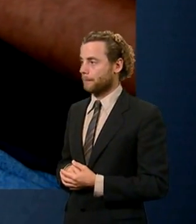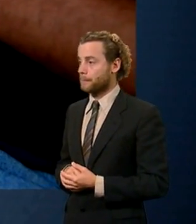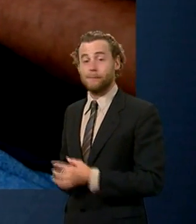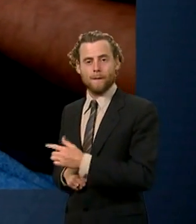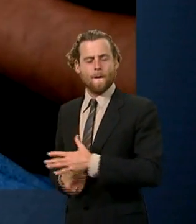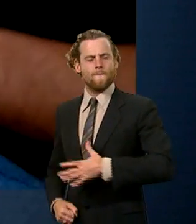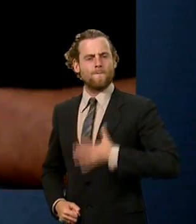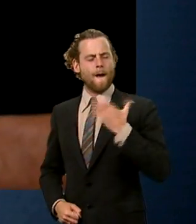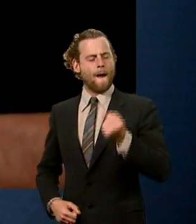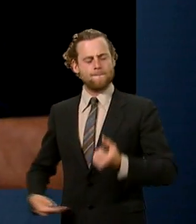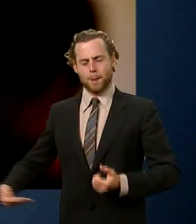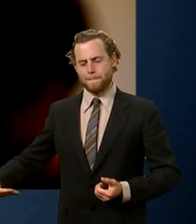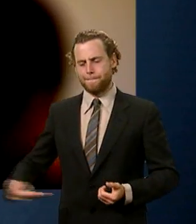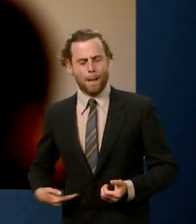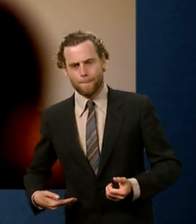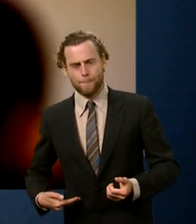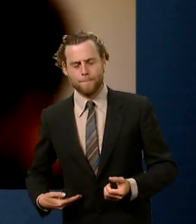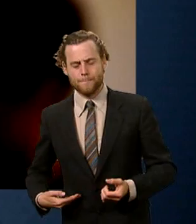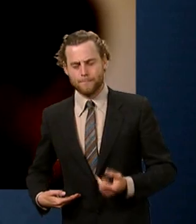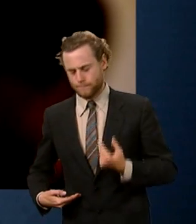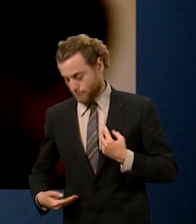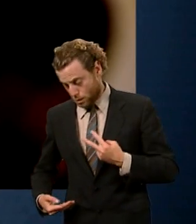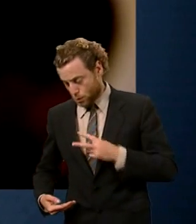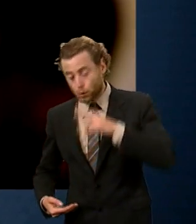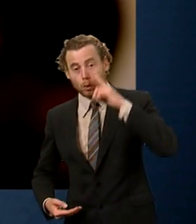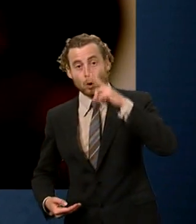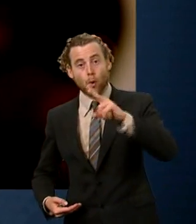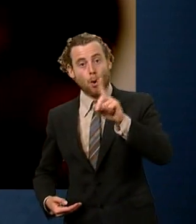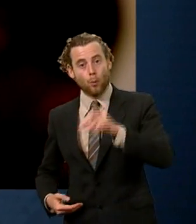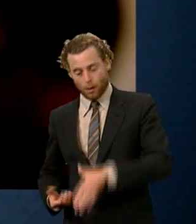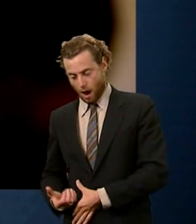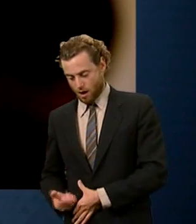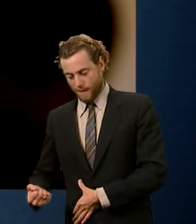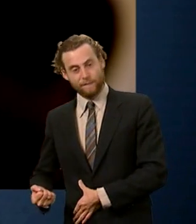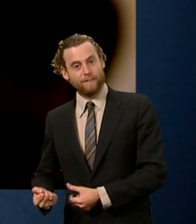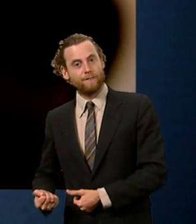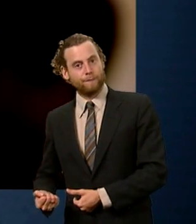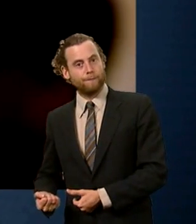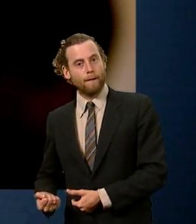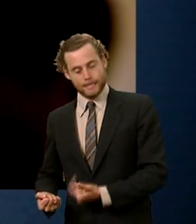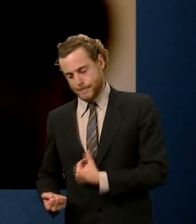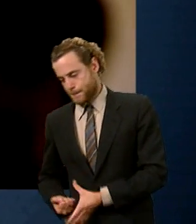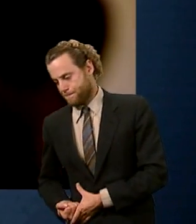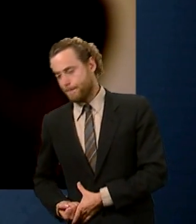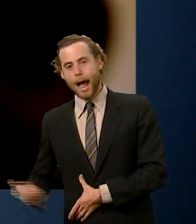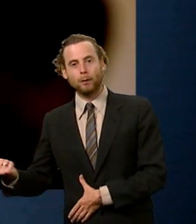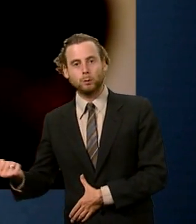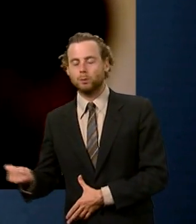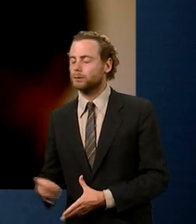I felt a strong stab in my stomach. I looked down at my abdomen and saw it was a knife, and I pulled it out.